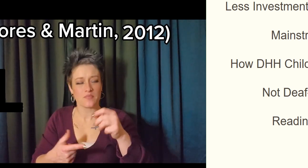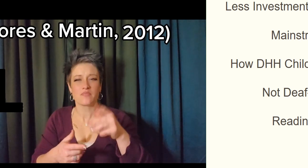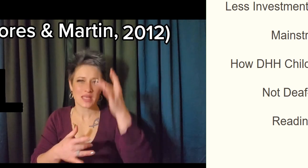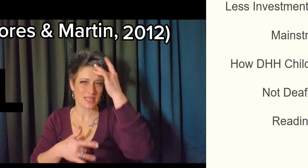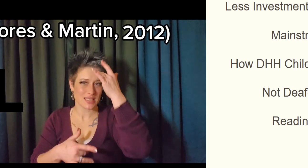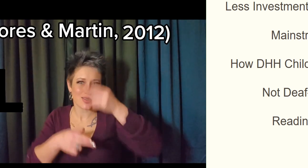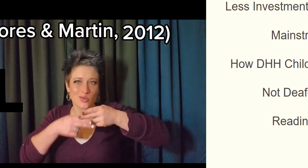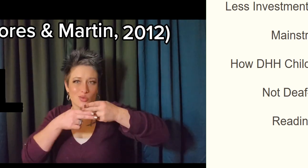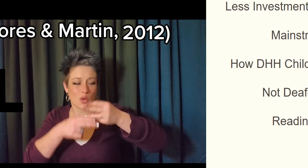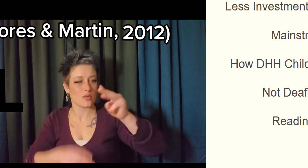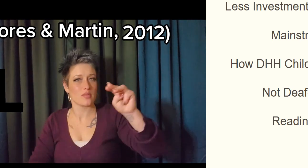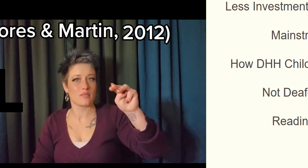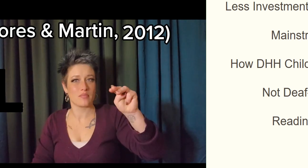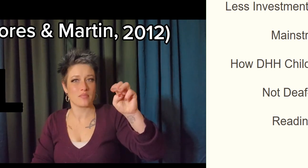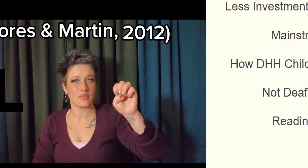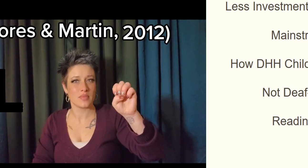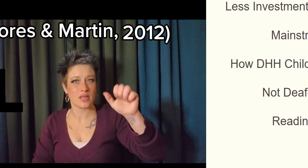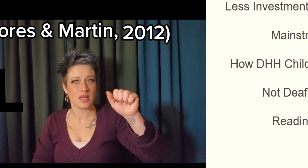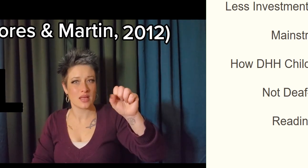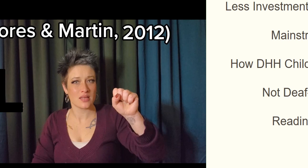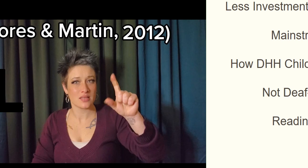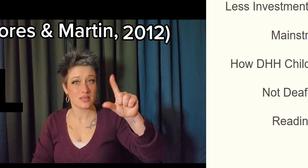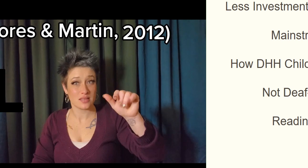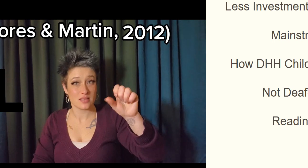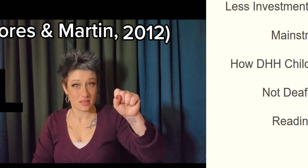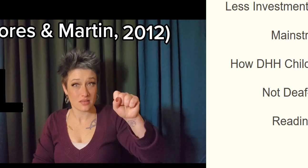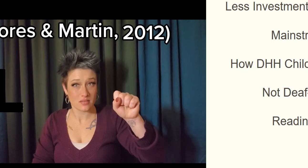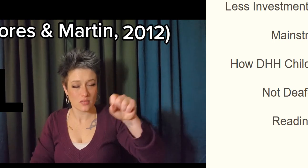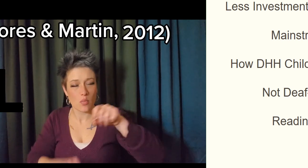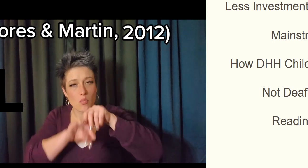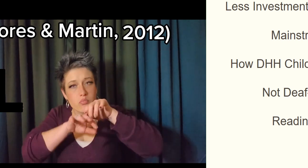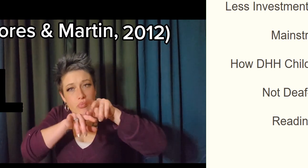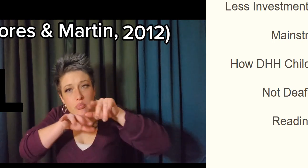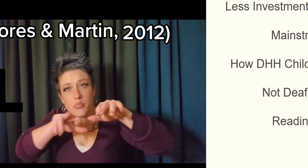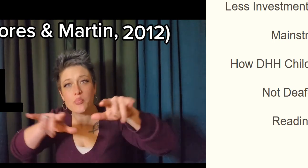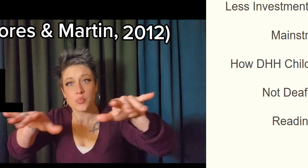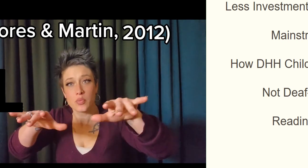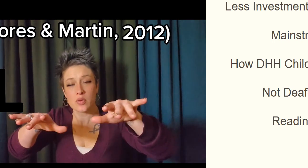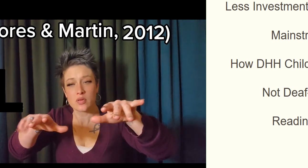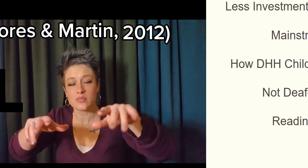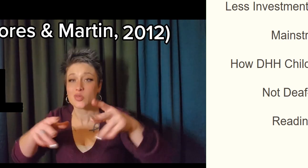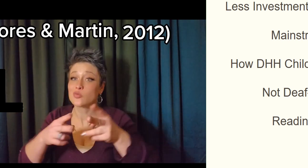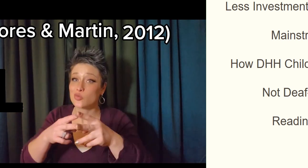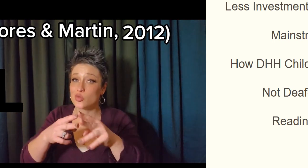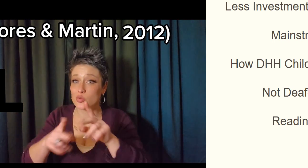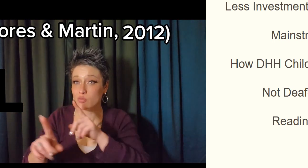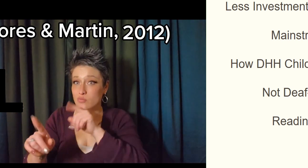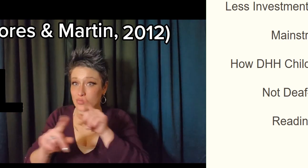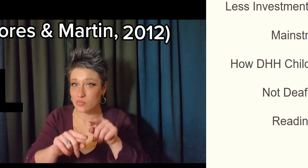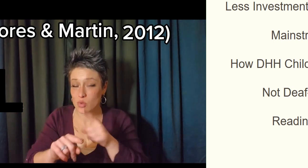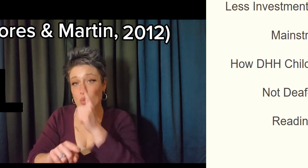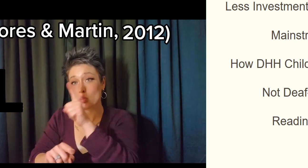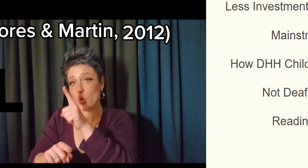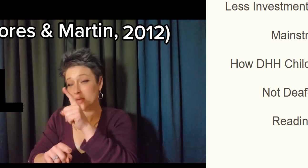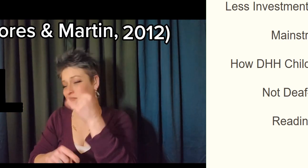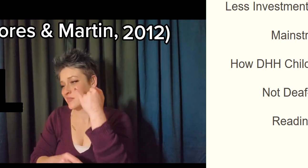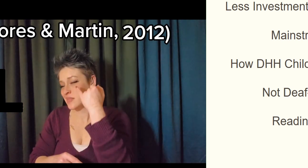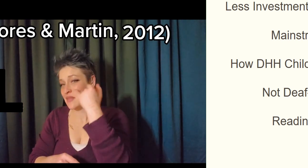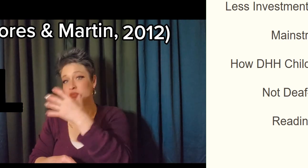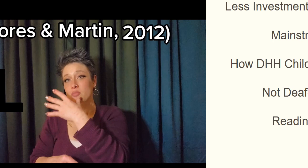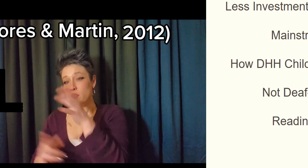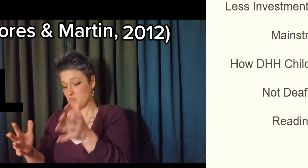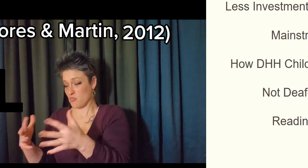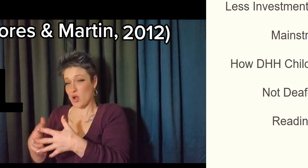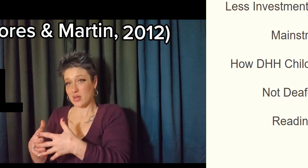Then, in the 1960s, there was a big measles outbreak. And measles has two kinds of